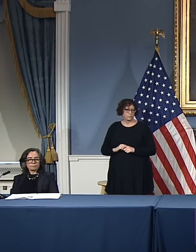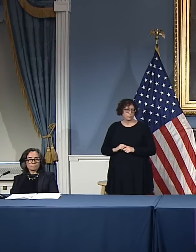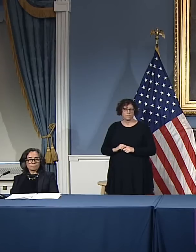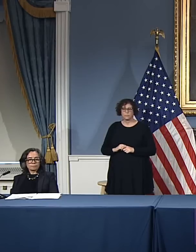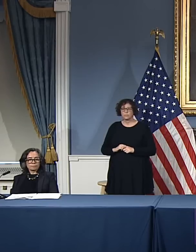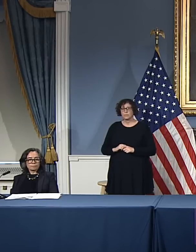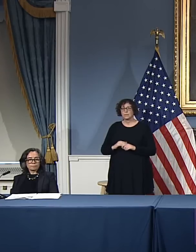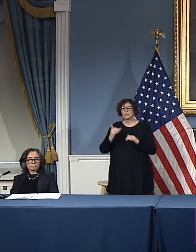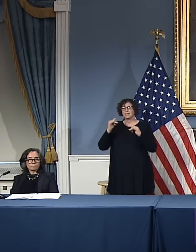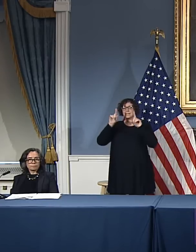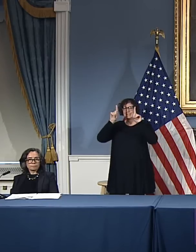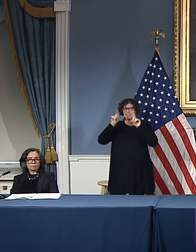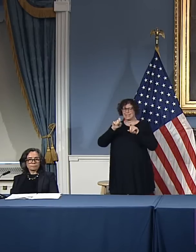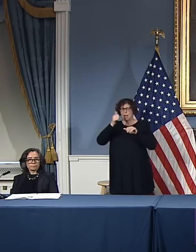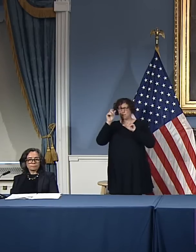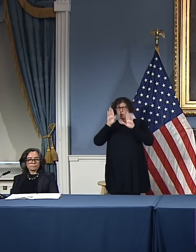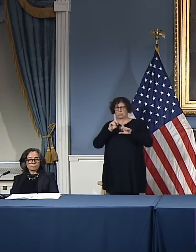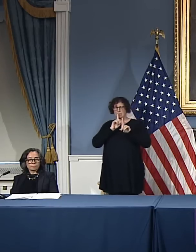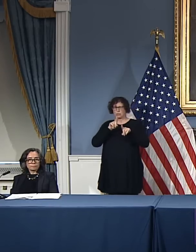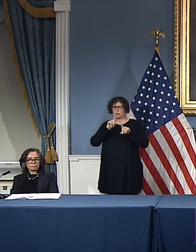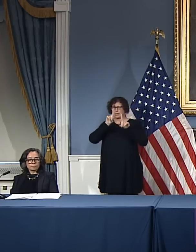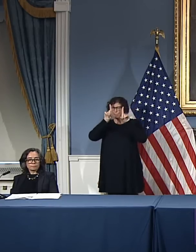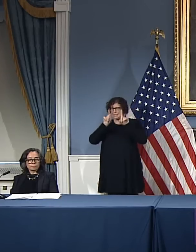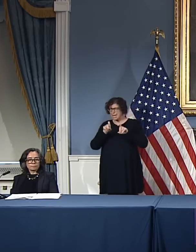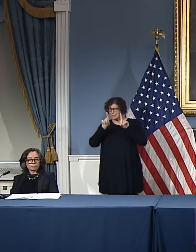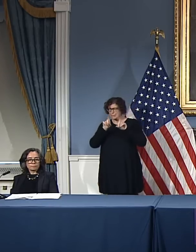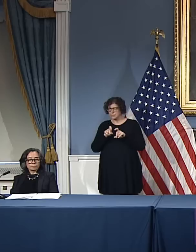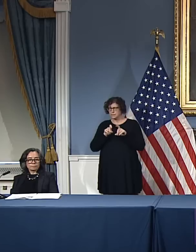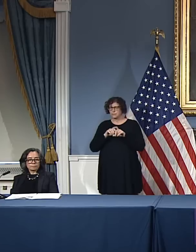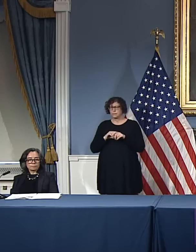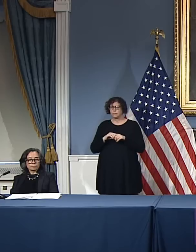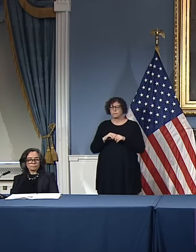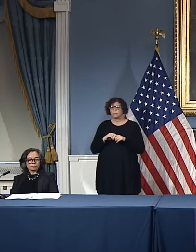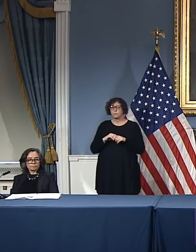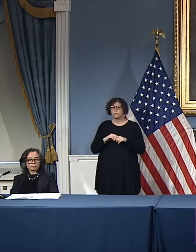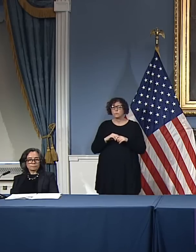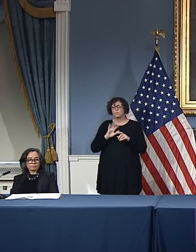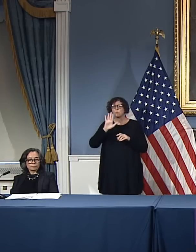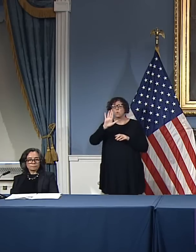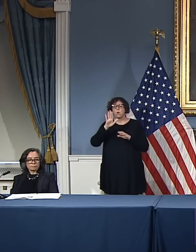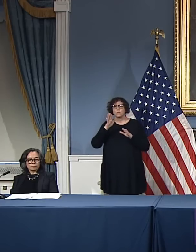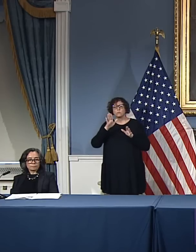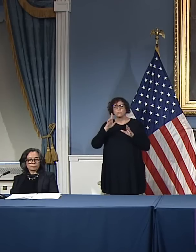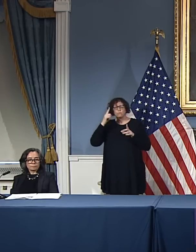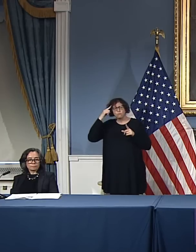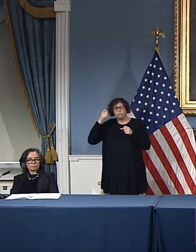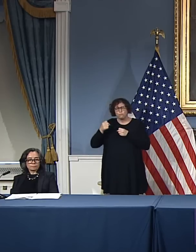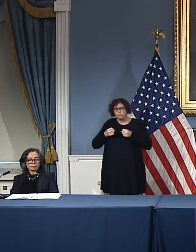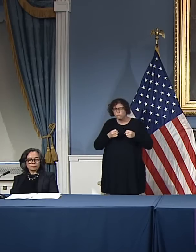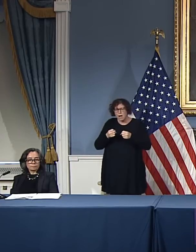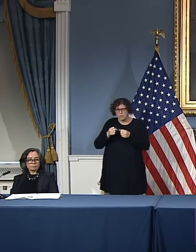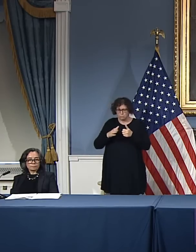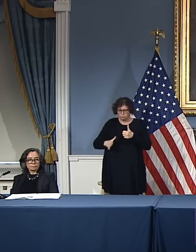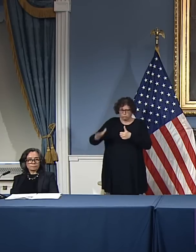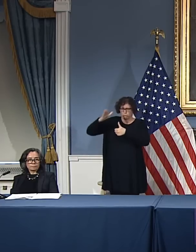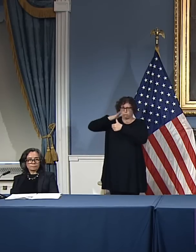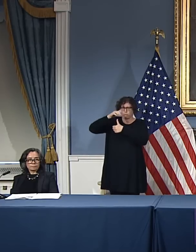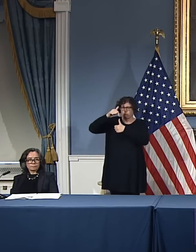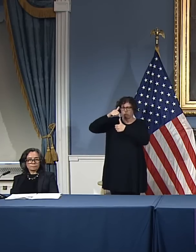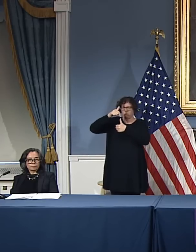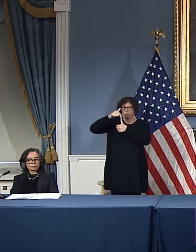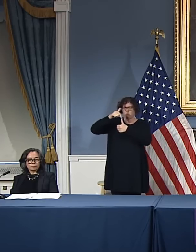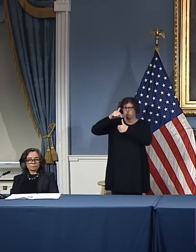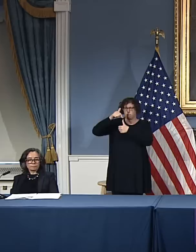basis, has there been thought to testing frontline city workers, NYPD, FDNY, also